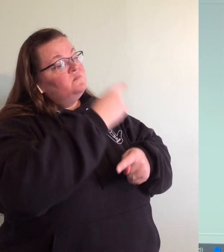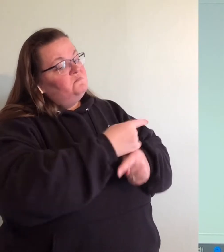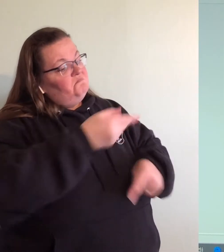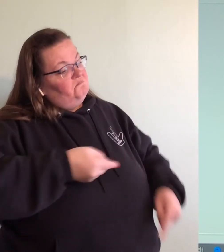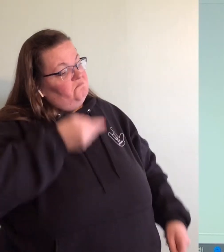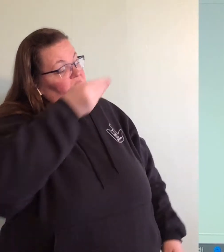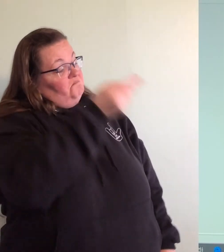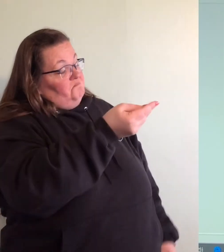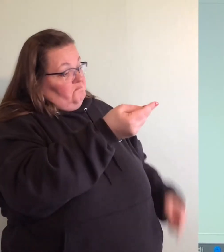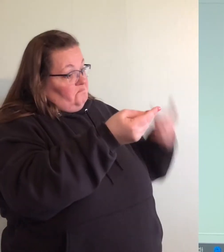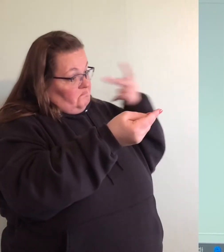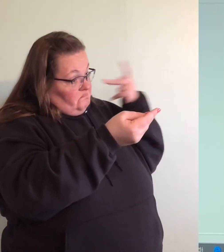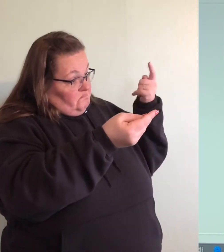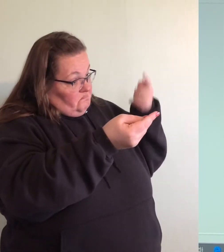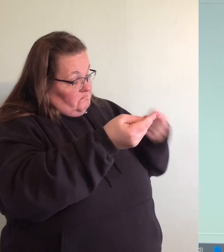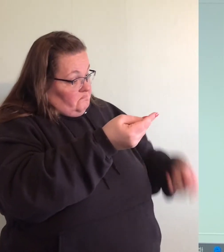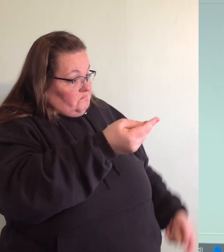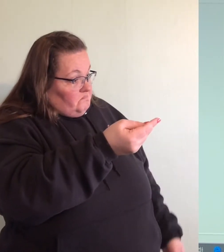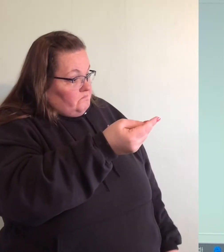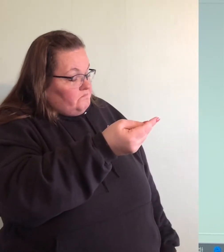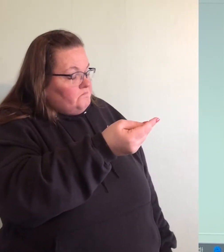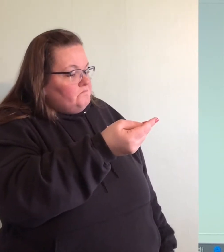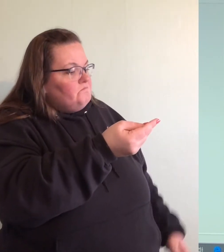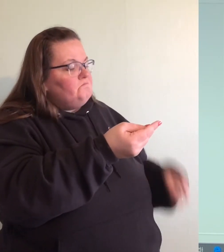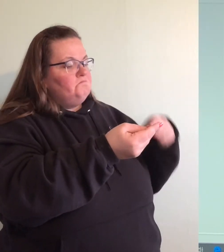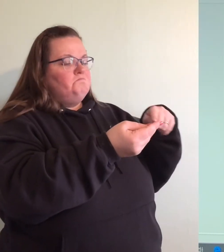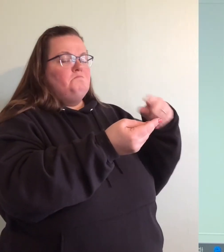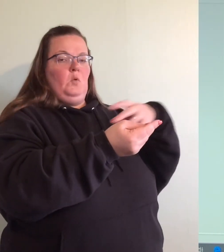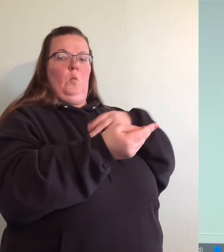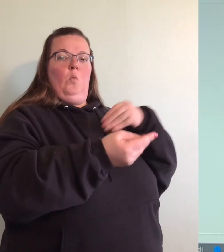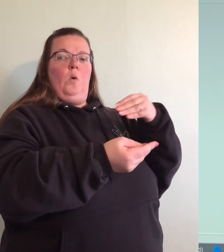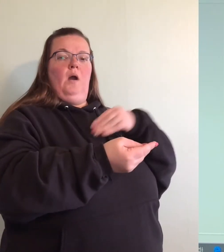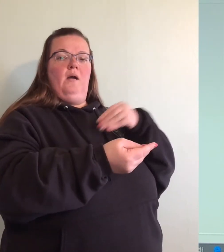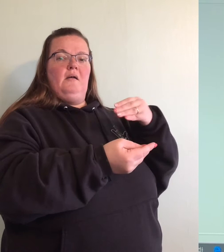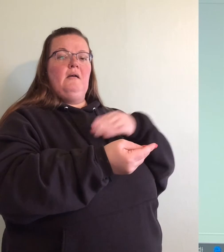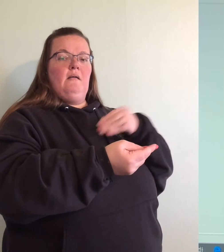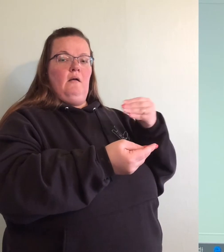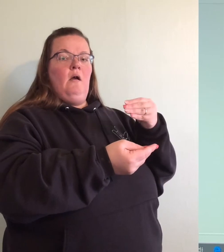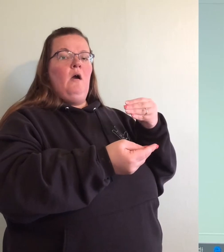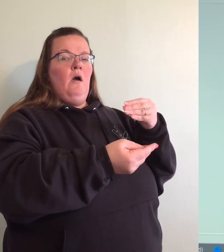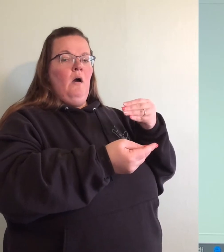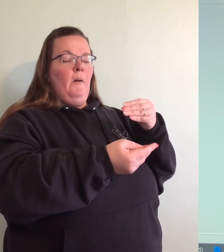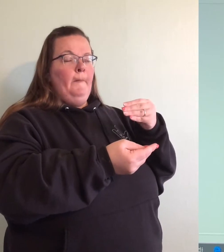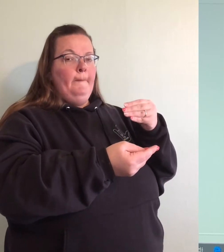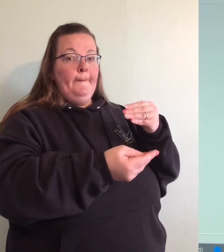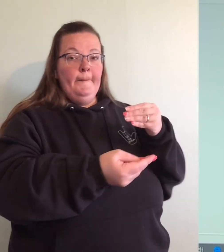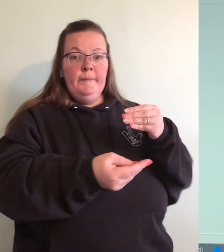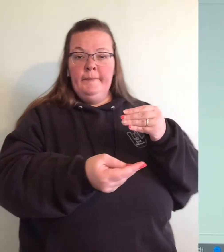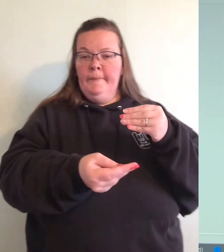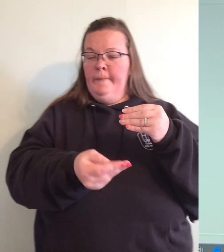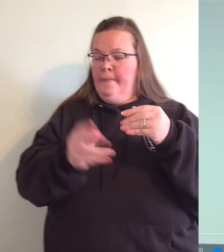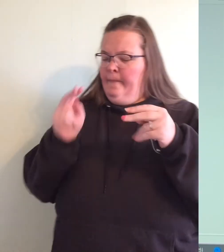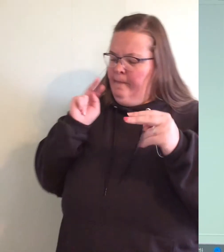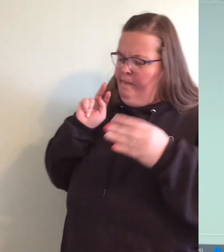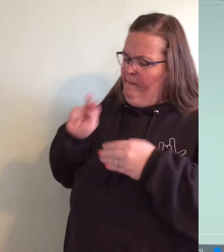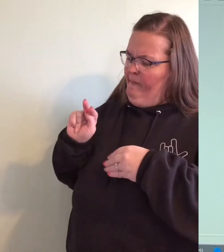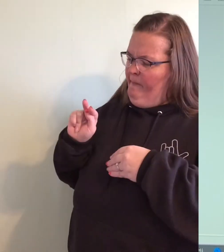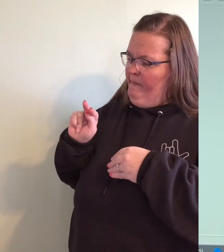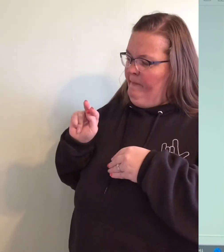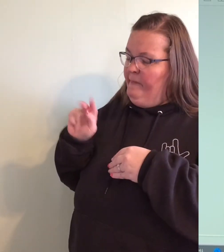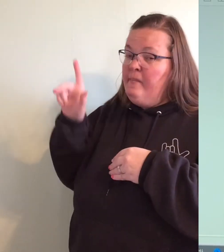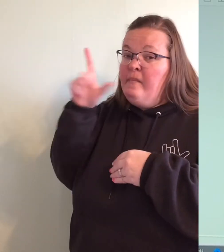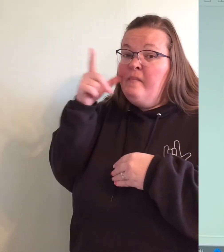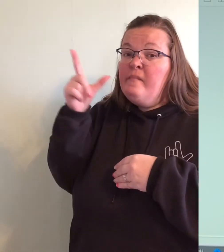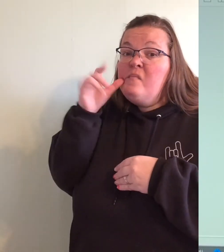my token." With these words, it held up to them a little white object. They all looked at it in surprise, till